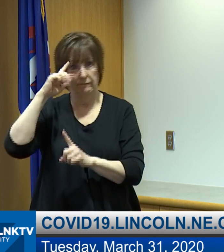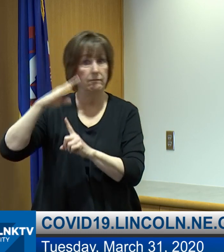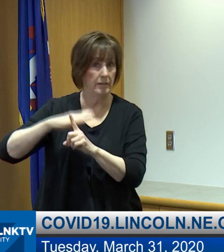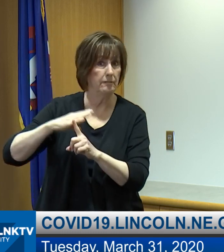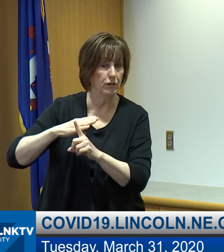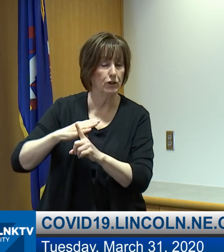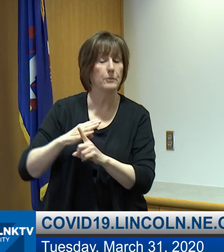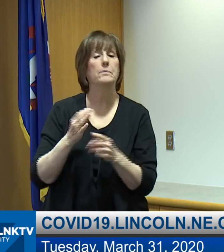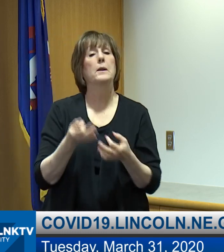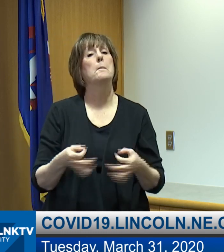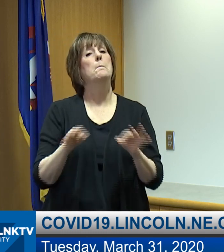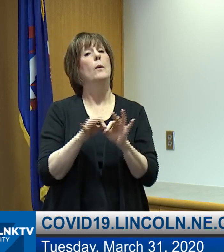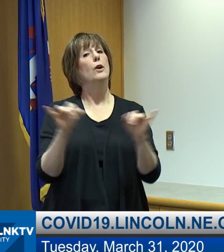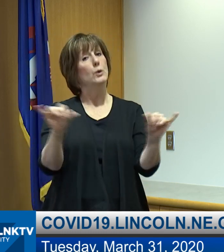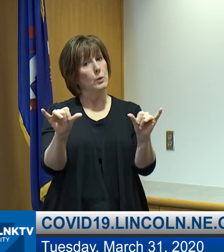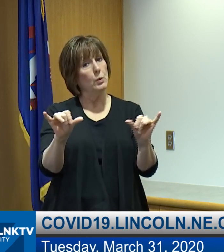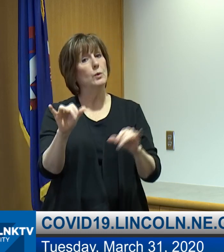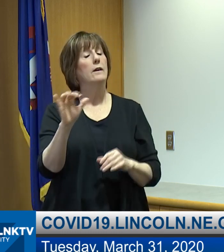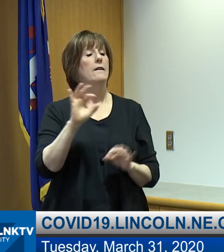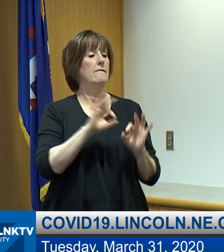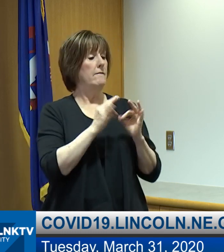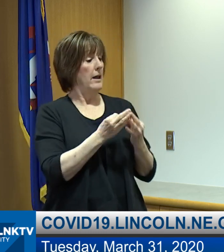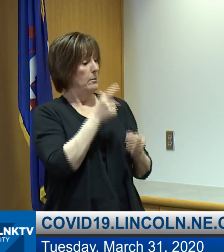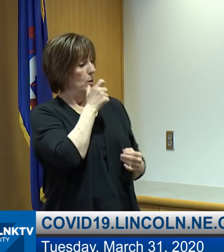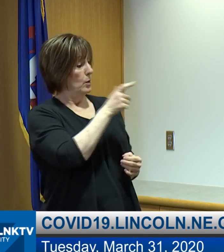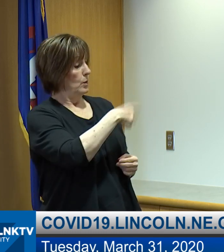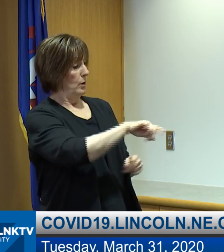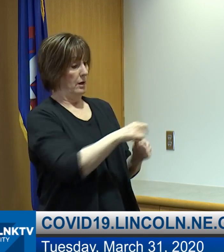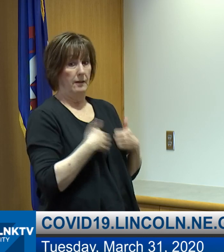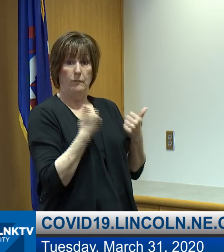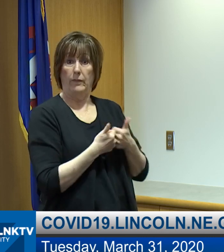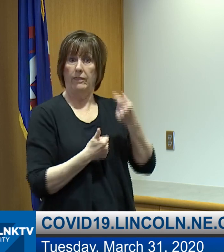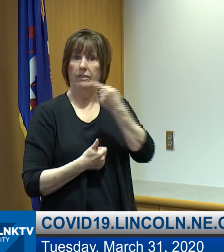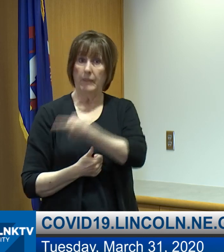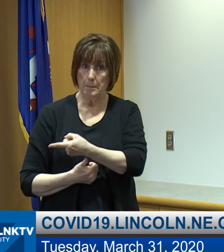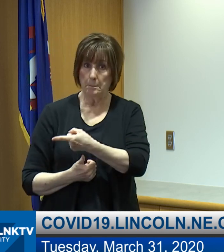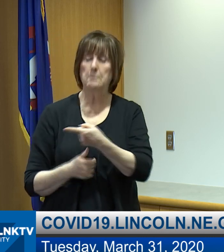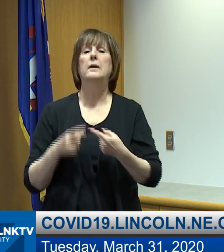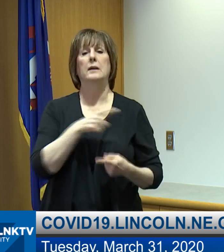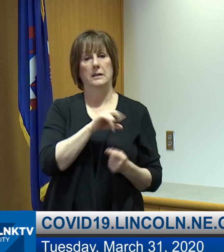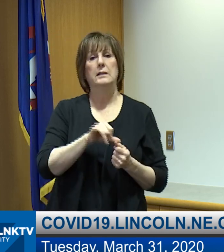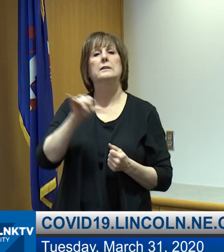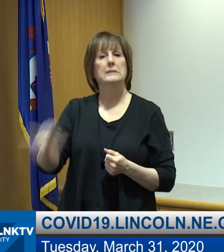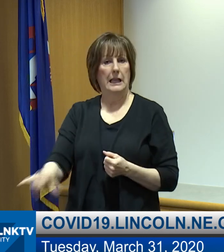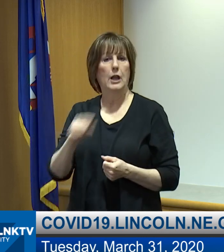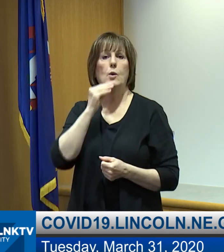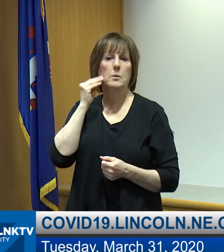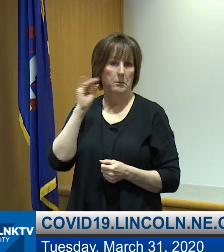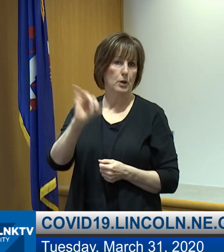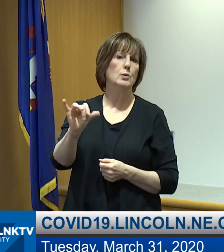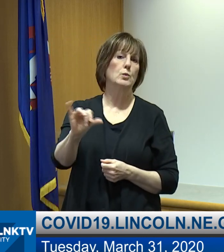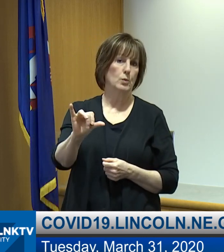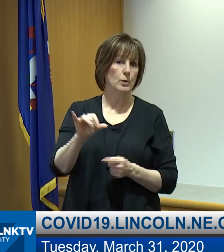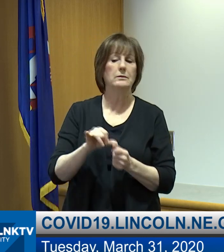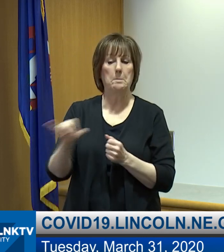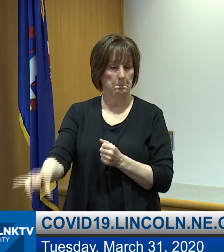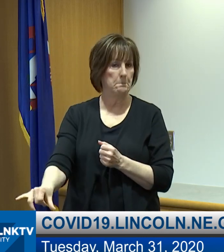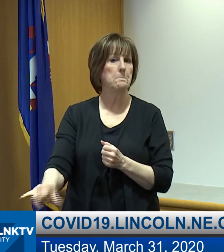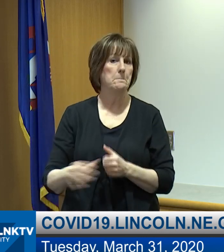as importantly, the family members or others who live with the sick person should also stay home to prevent the spread of the